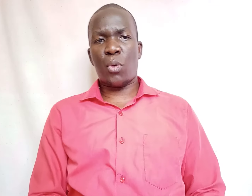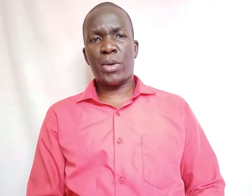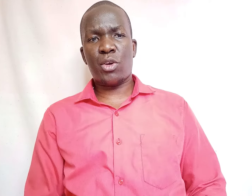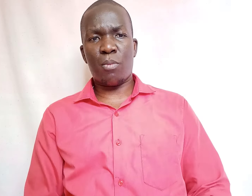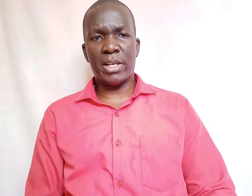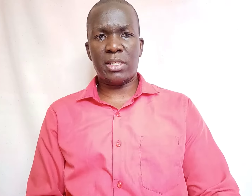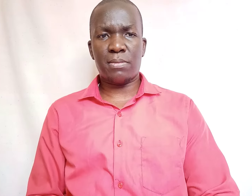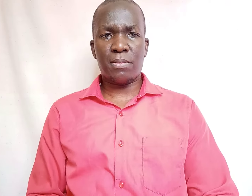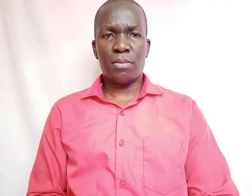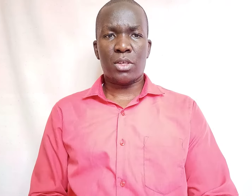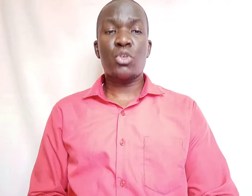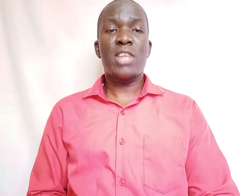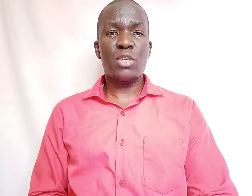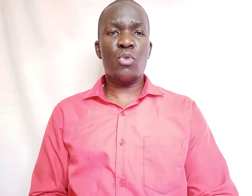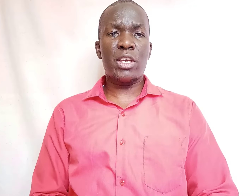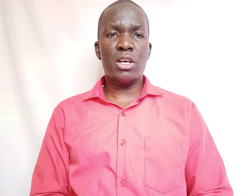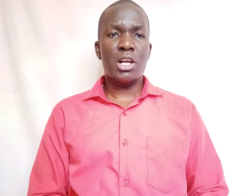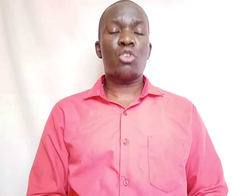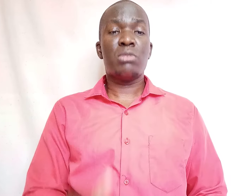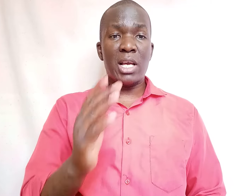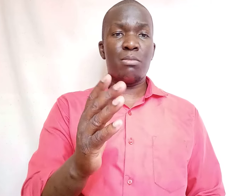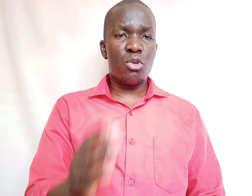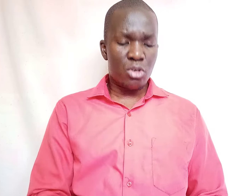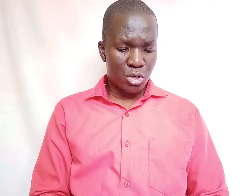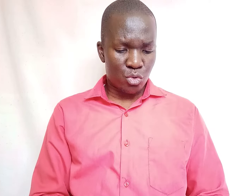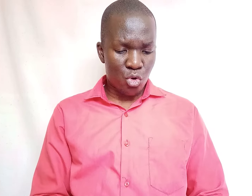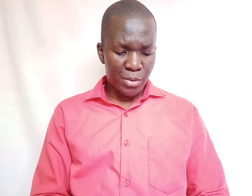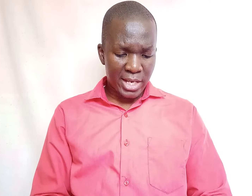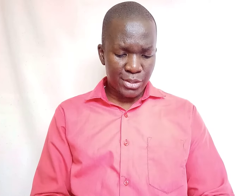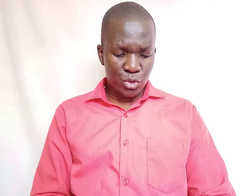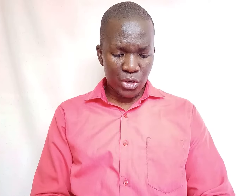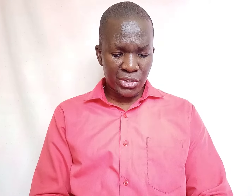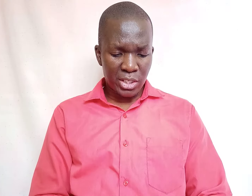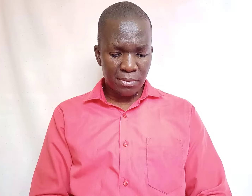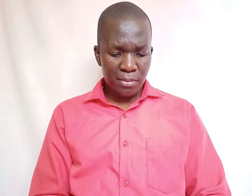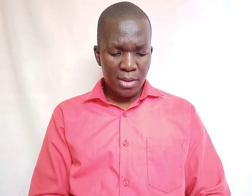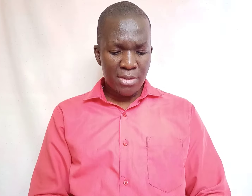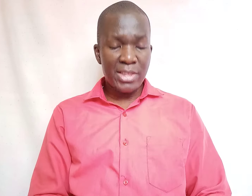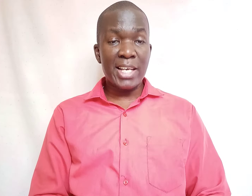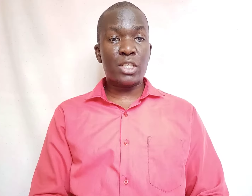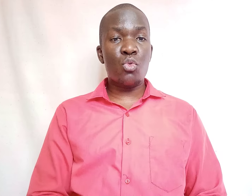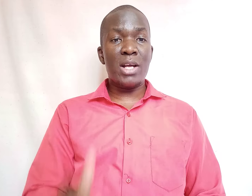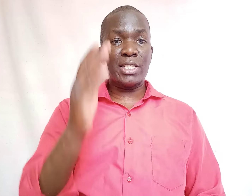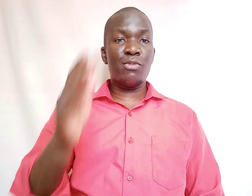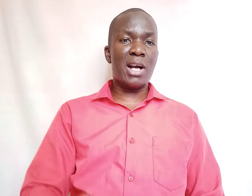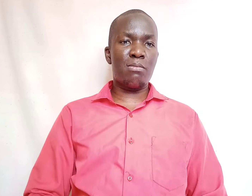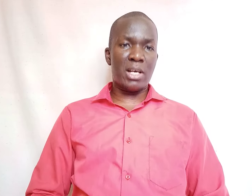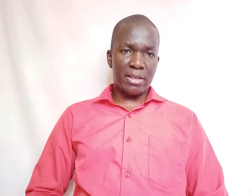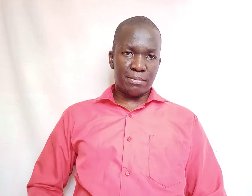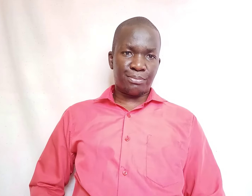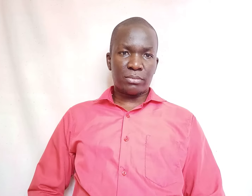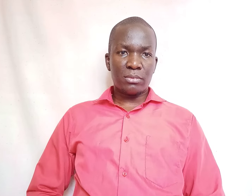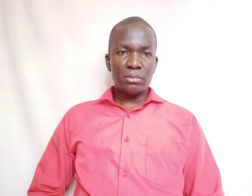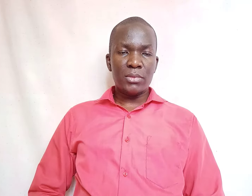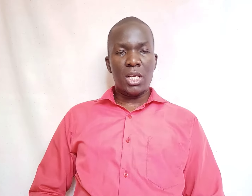topic, comment. So that way you'll be able to communicate so easily. The next one is vocabulary.